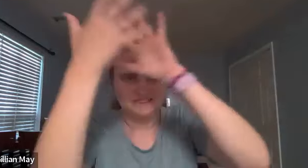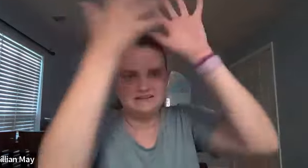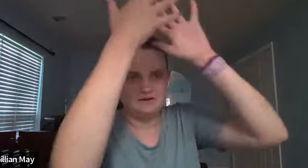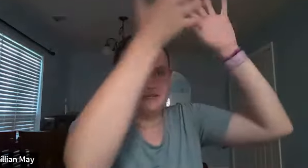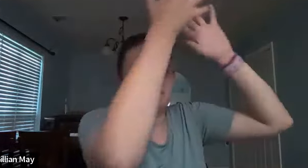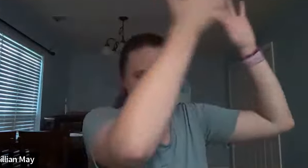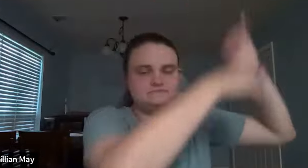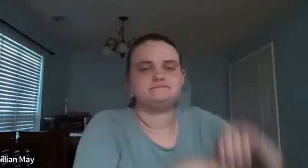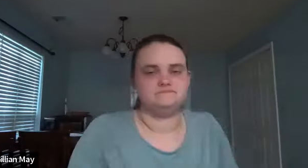Cloudy.